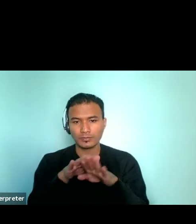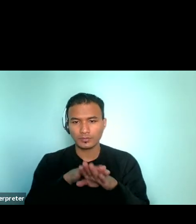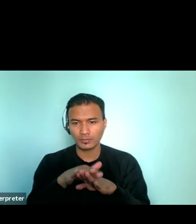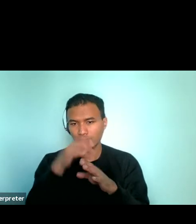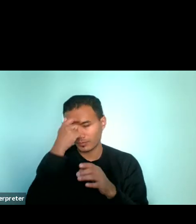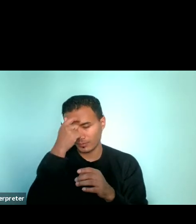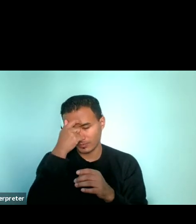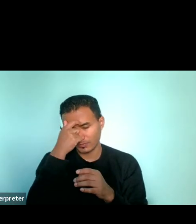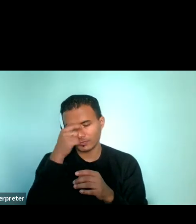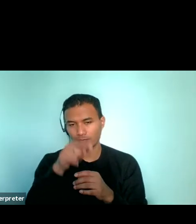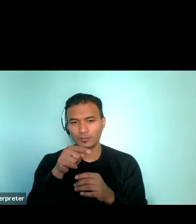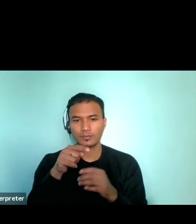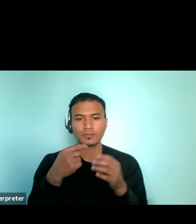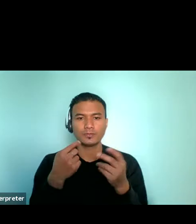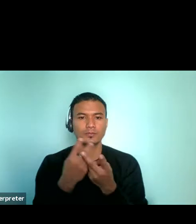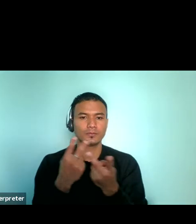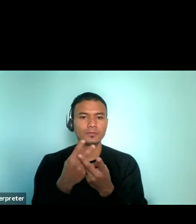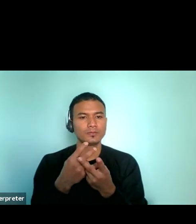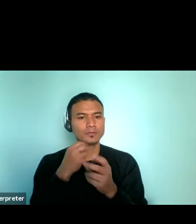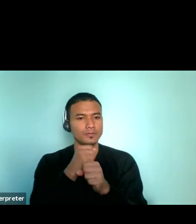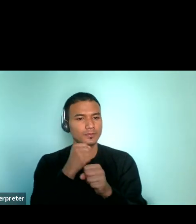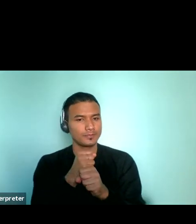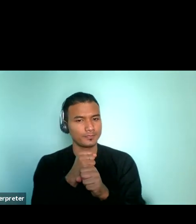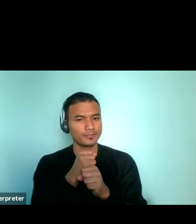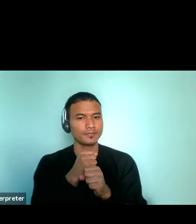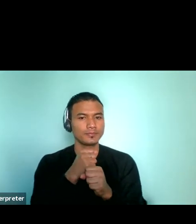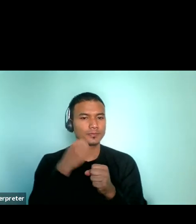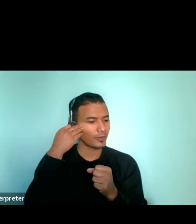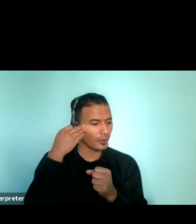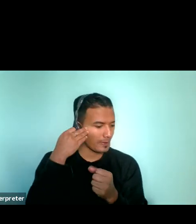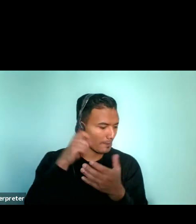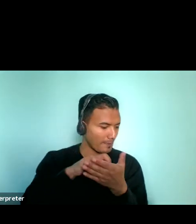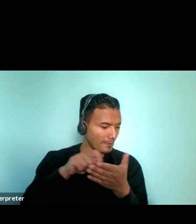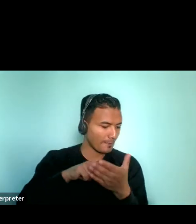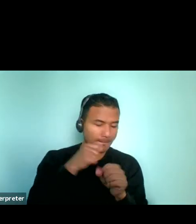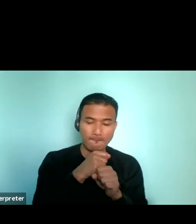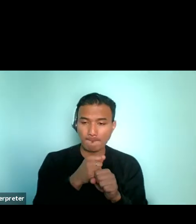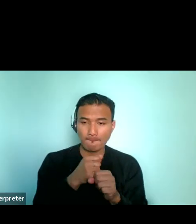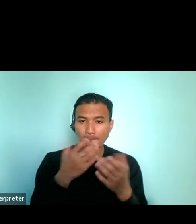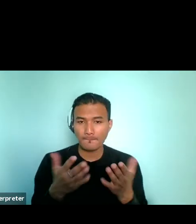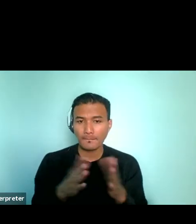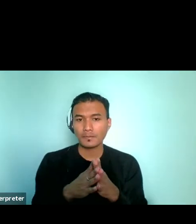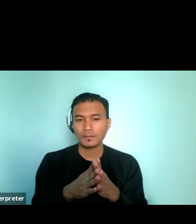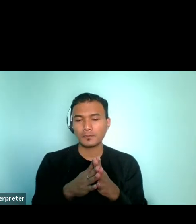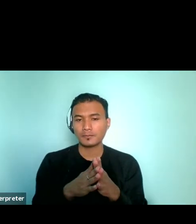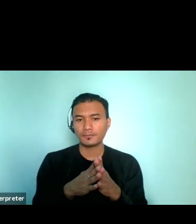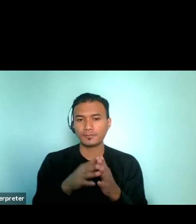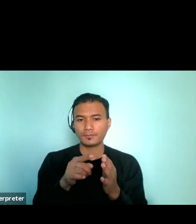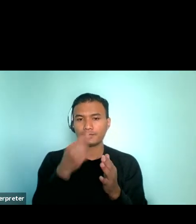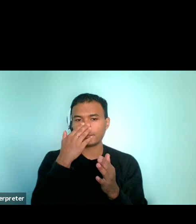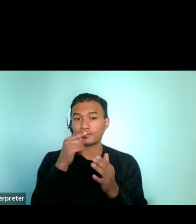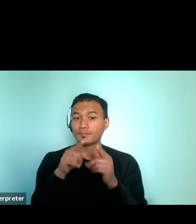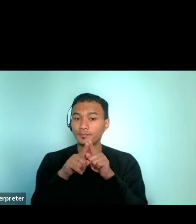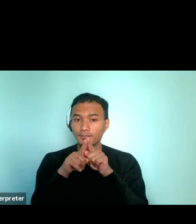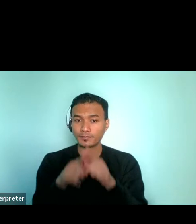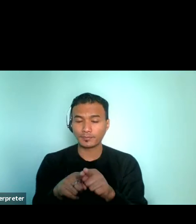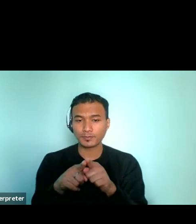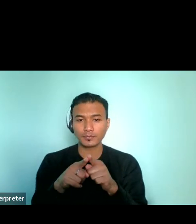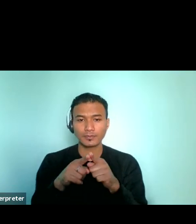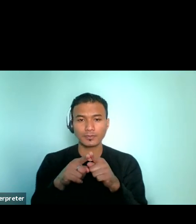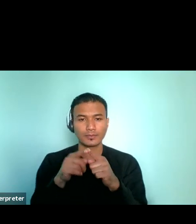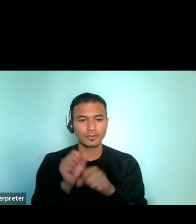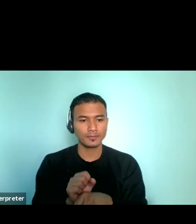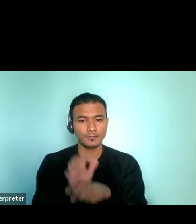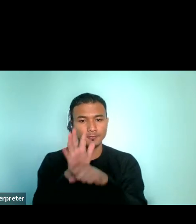problems, like we already put in our concept note. On top on this, as you remember,